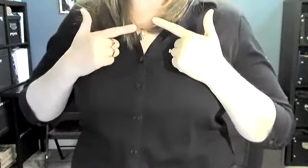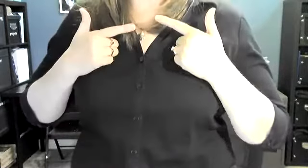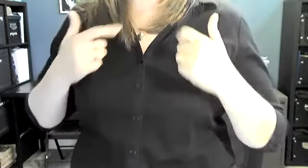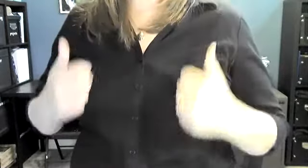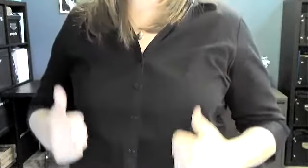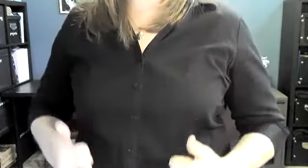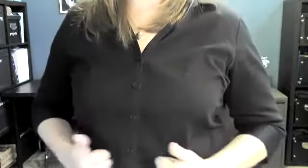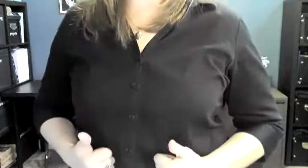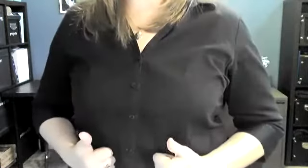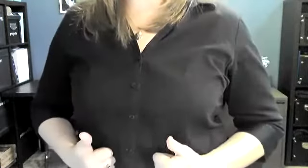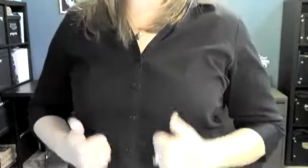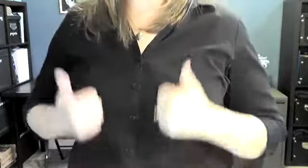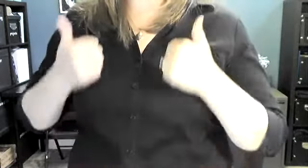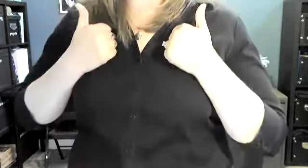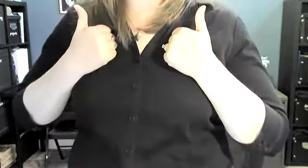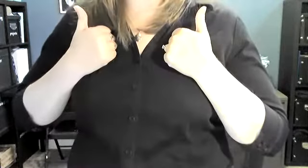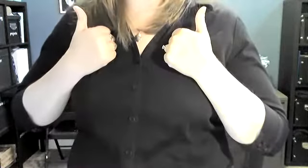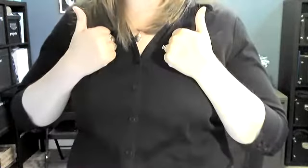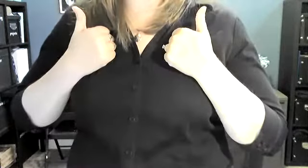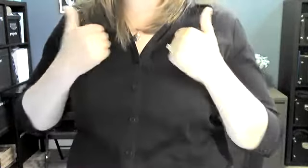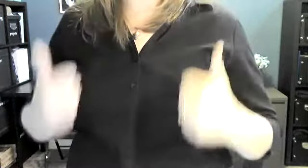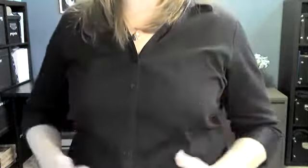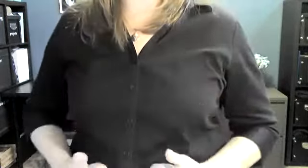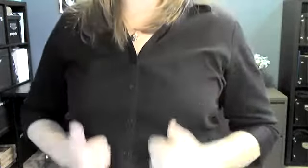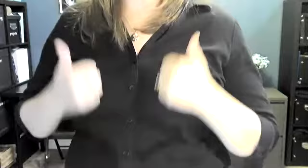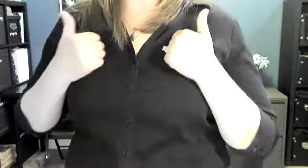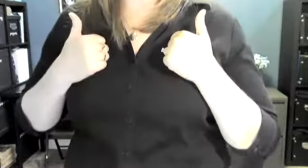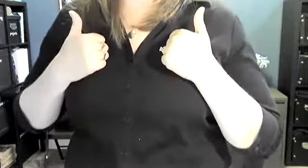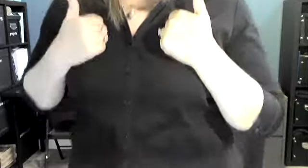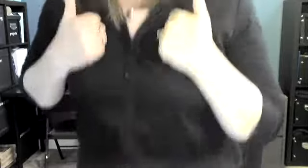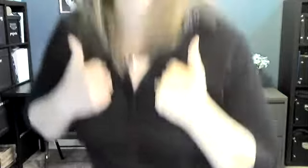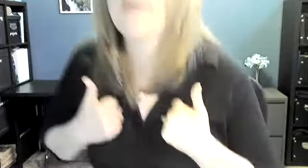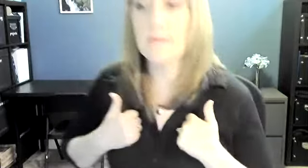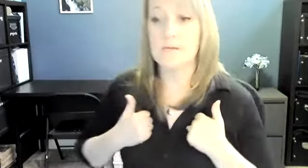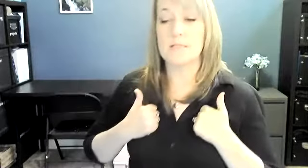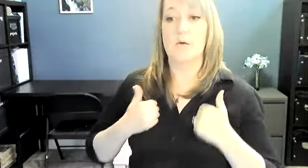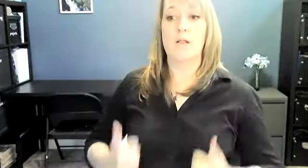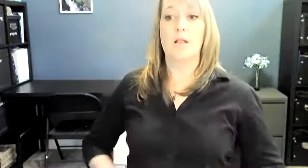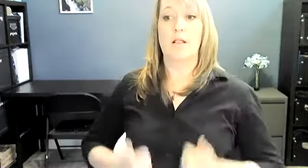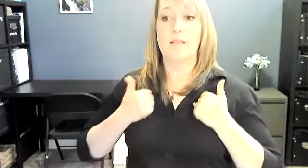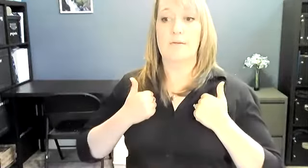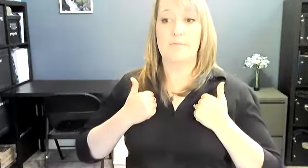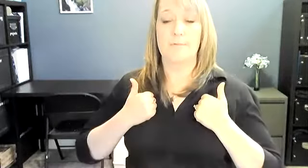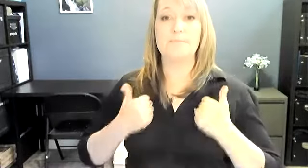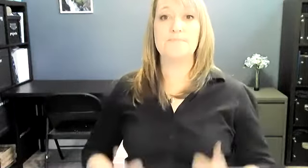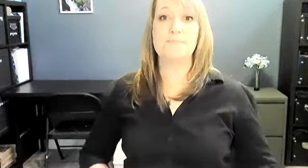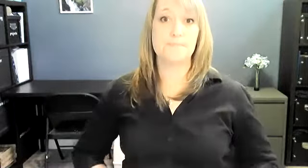chest. Or I'm going to suggest not using the L's and just do live. Okay, so live.